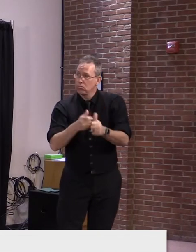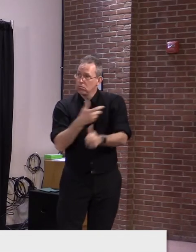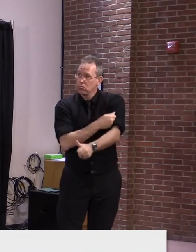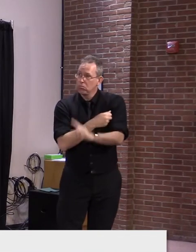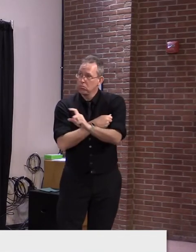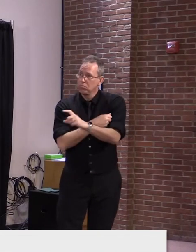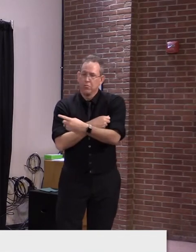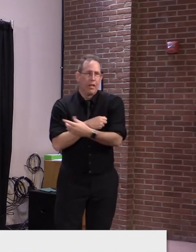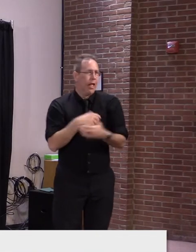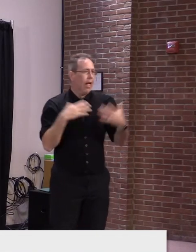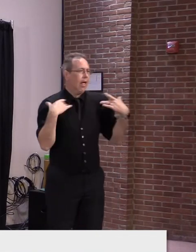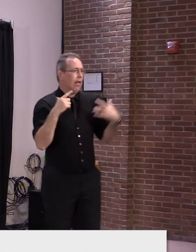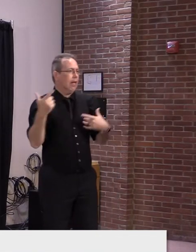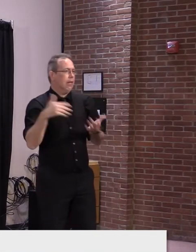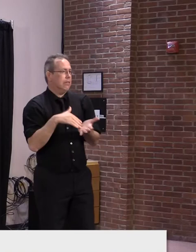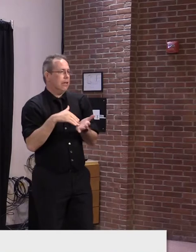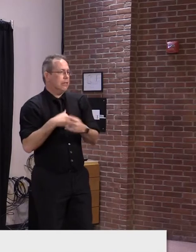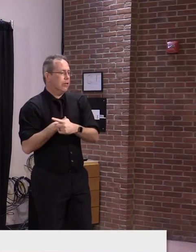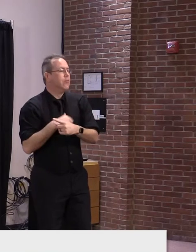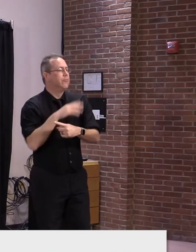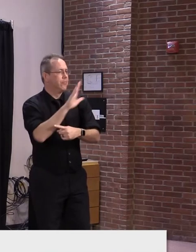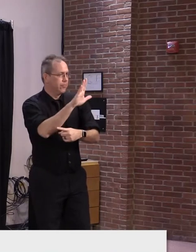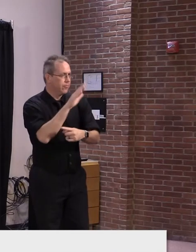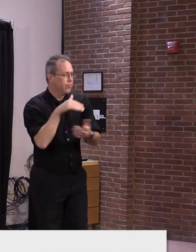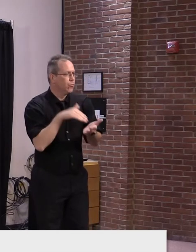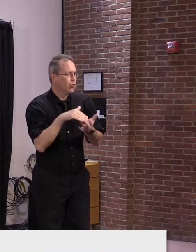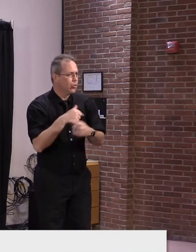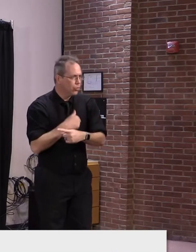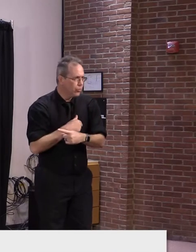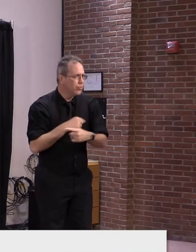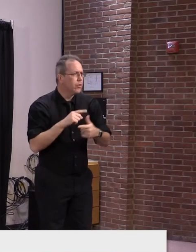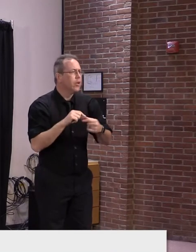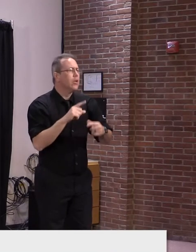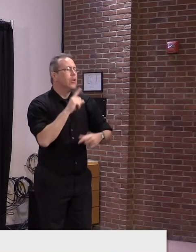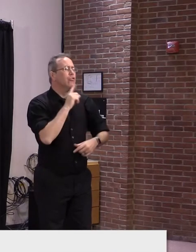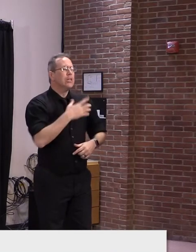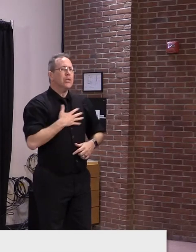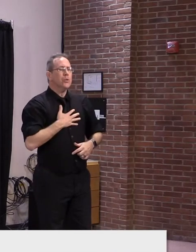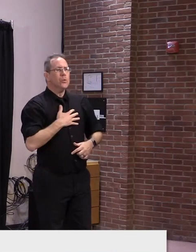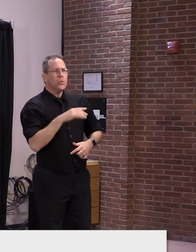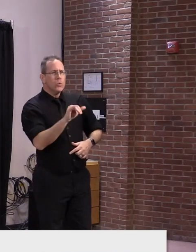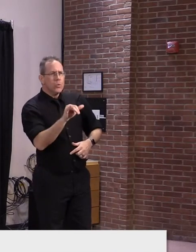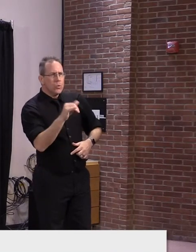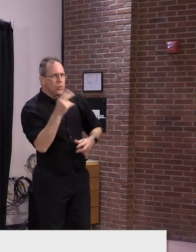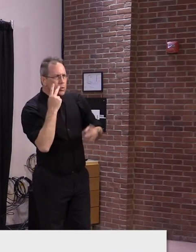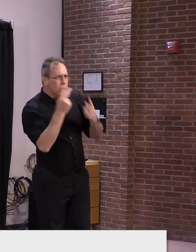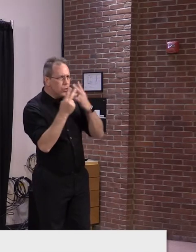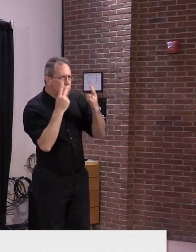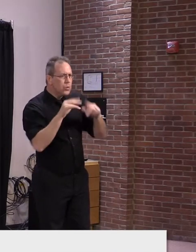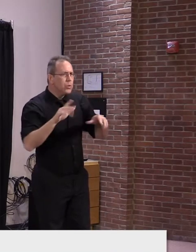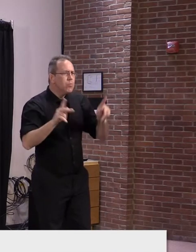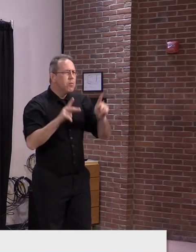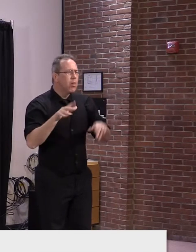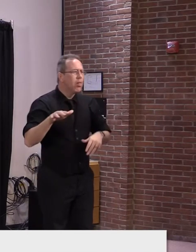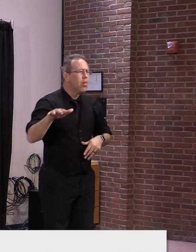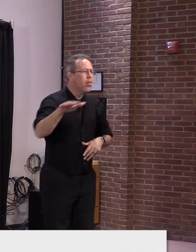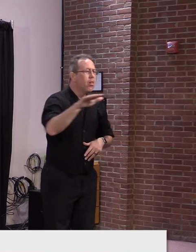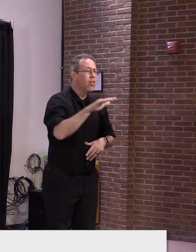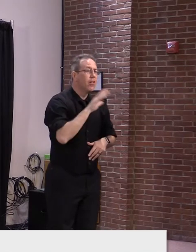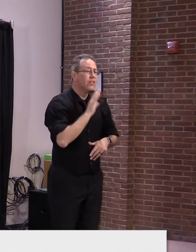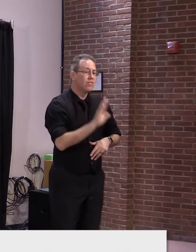So at this point in time, we've been really heartened by the uptake of the age 5 to 11